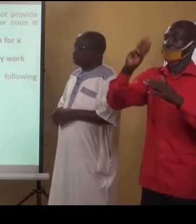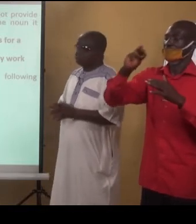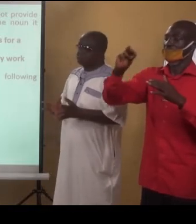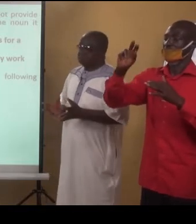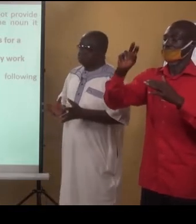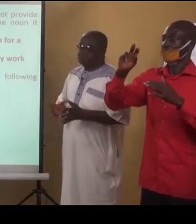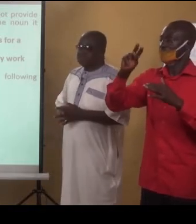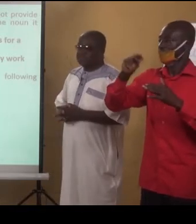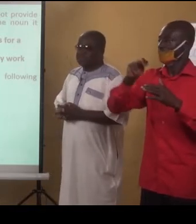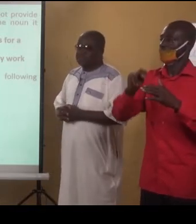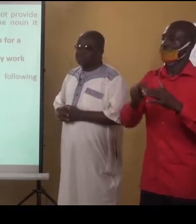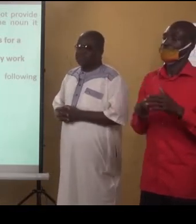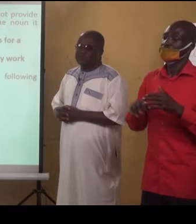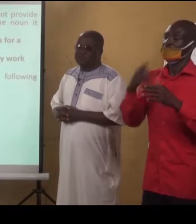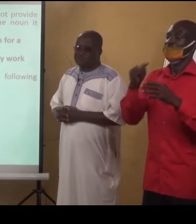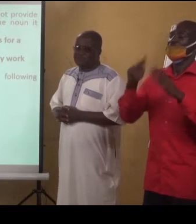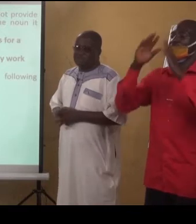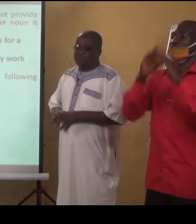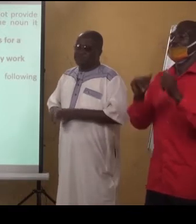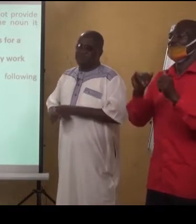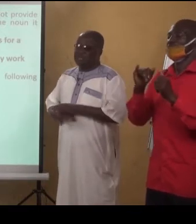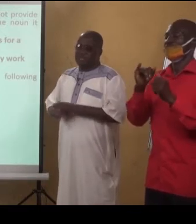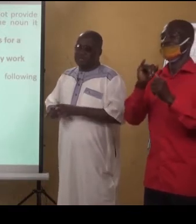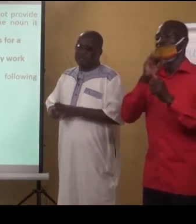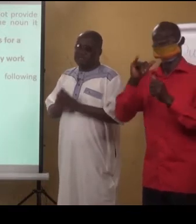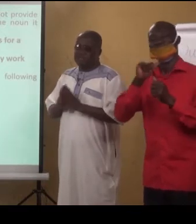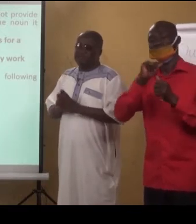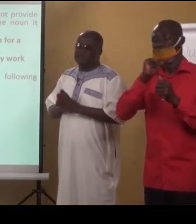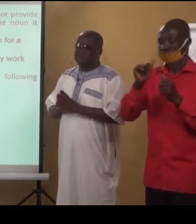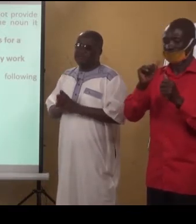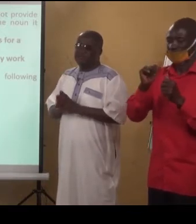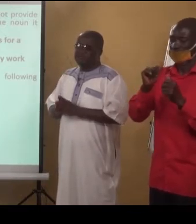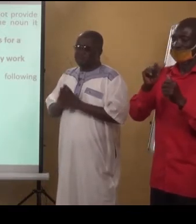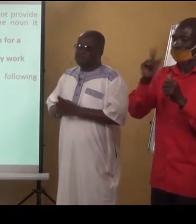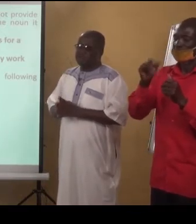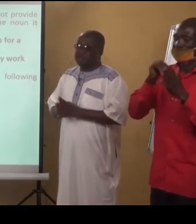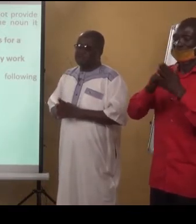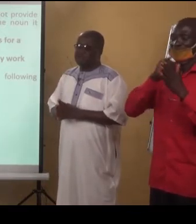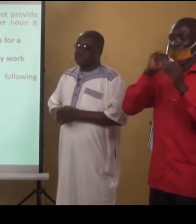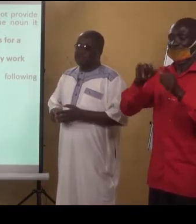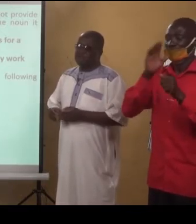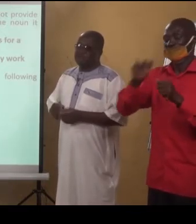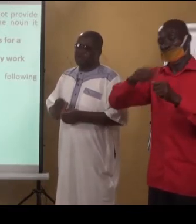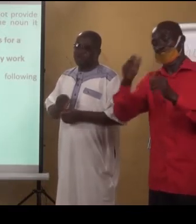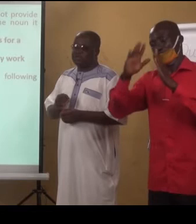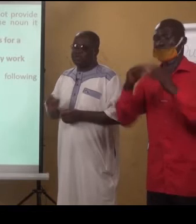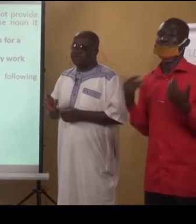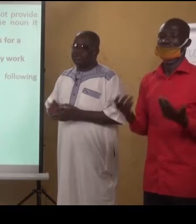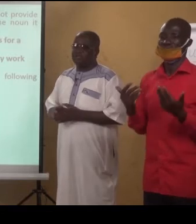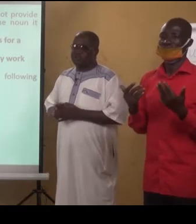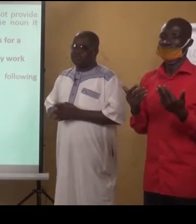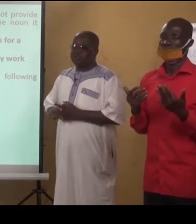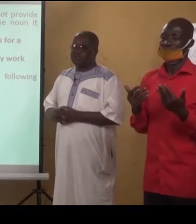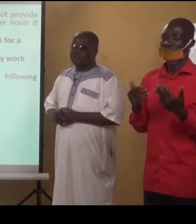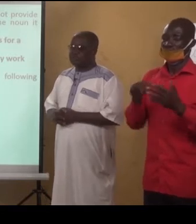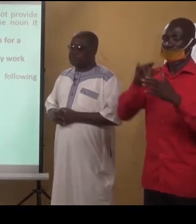Now, the house is non-specific. It could be any house that sells for ₦1 million is not within the reach of